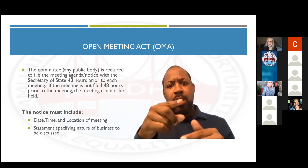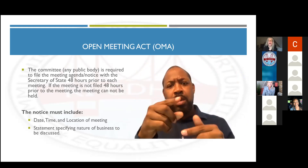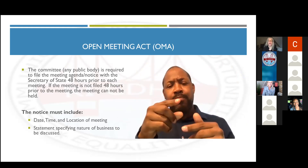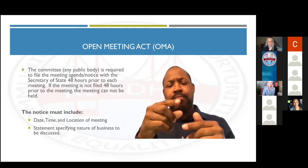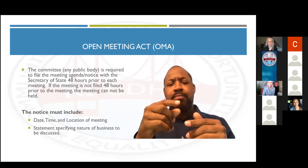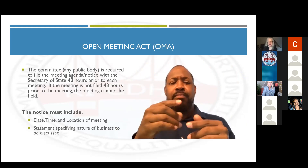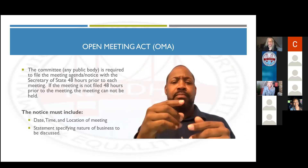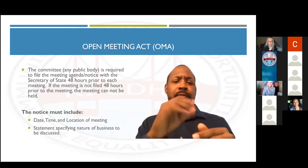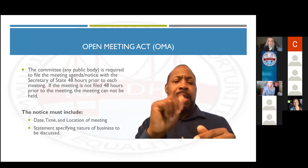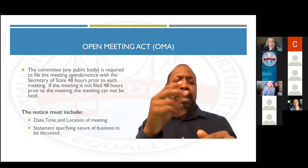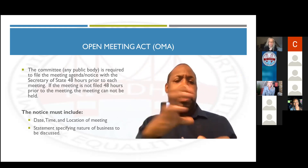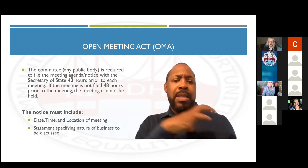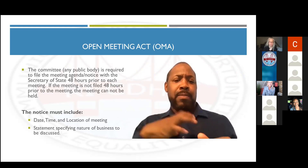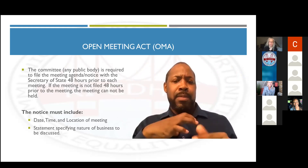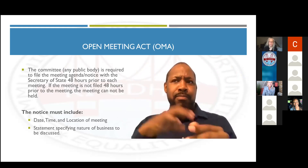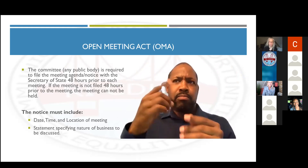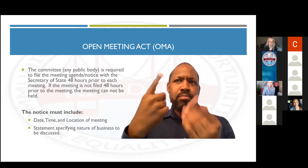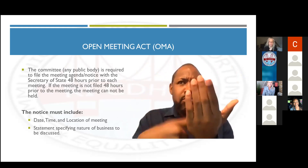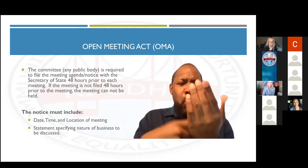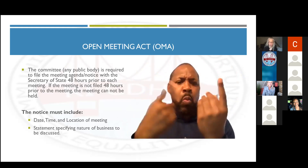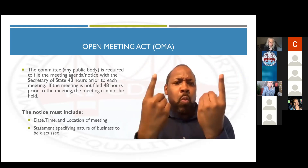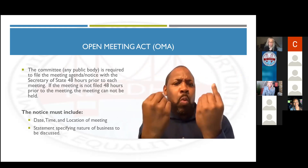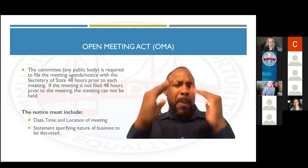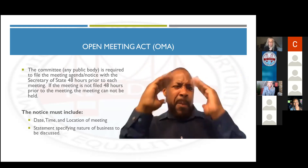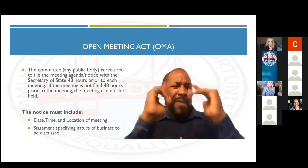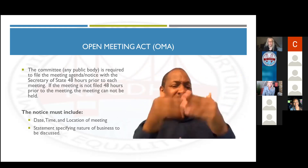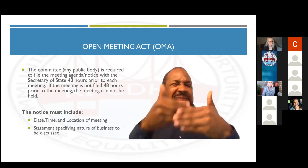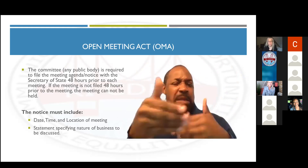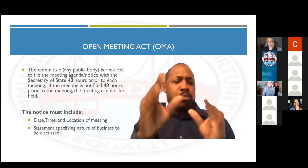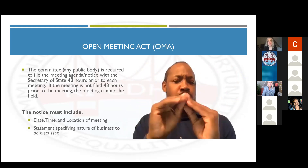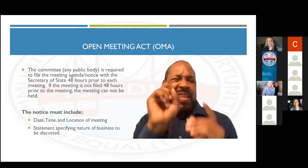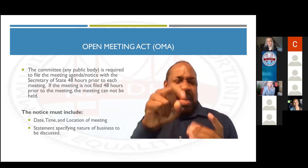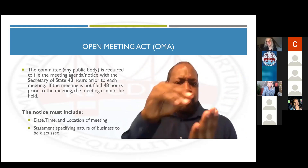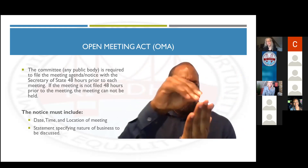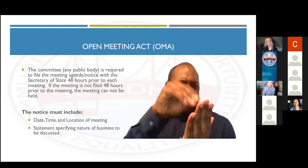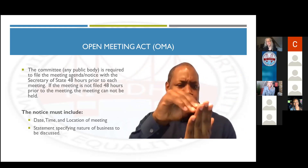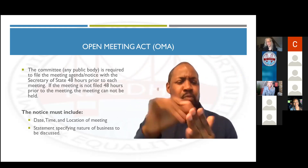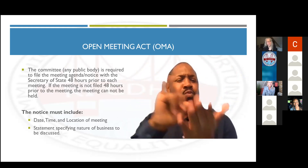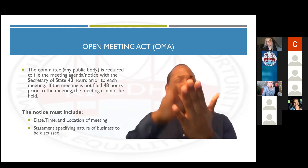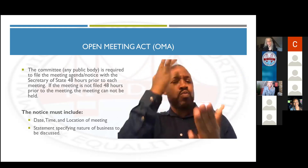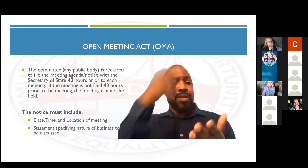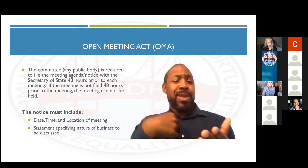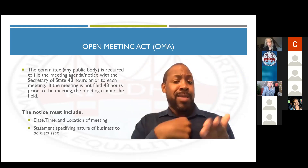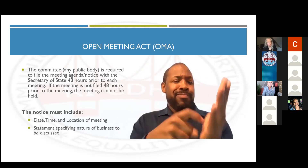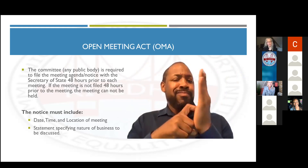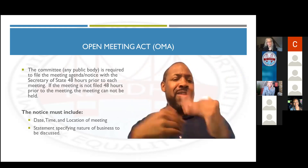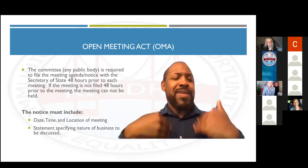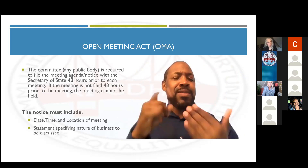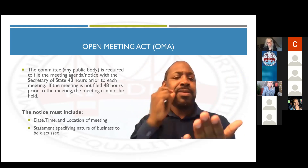adding agenda items that haven't been advertised 48 hours prior. If the ad hoc committee knows what their next meeting is